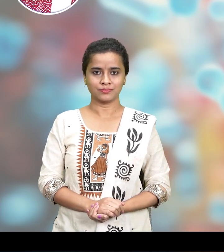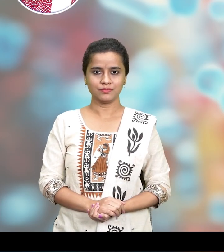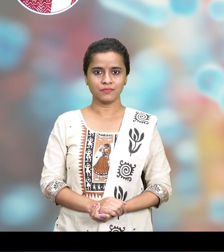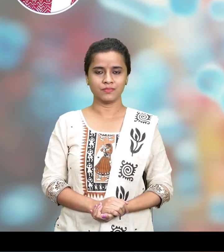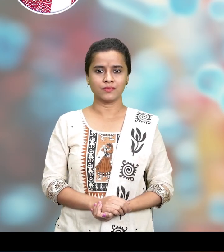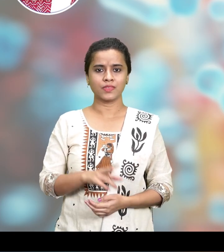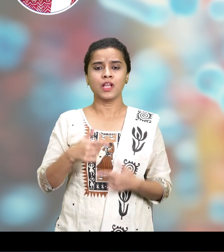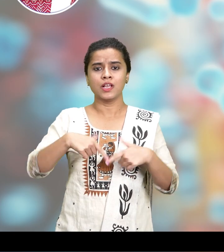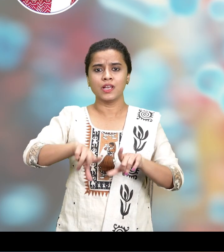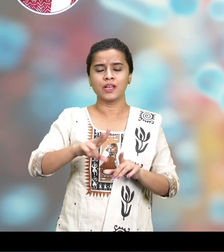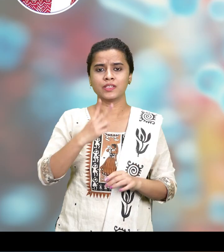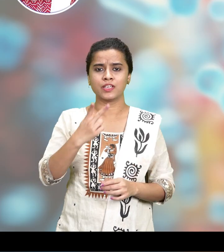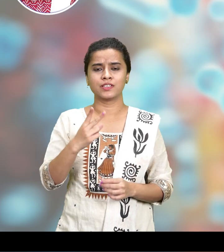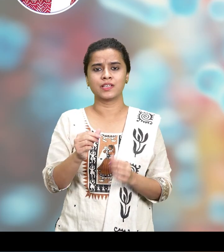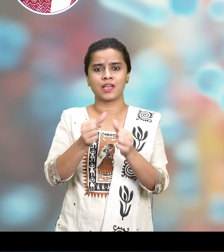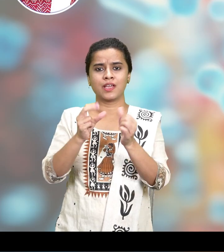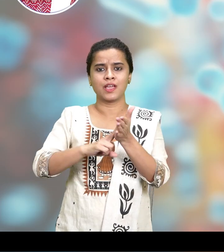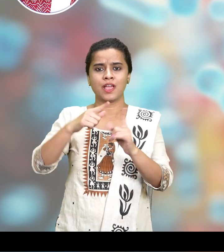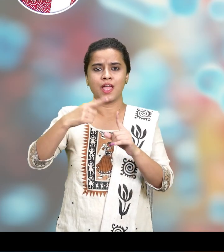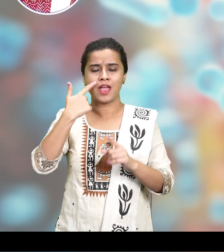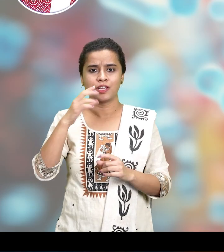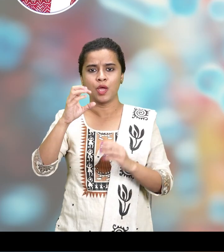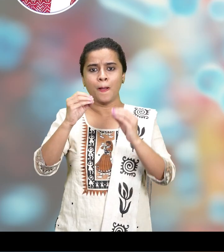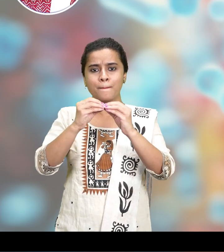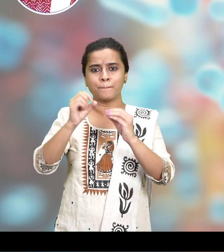let us take antibiotics.